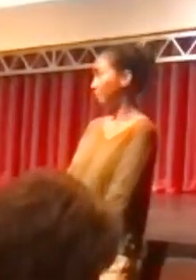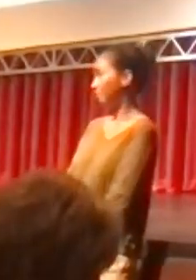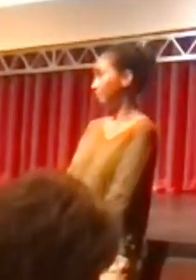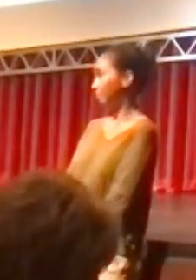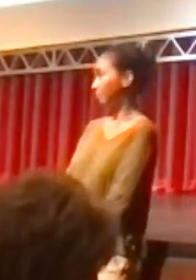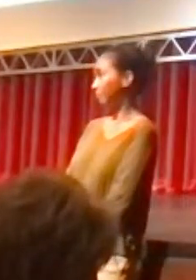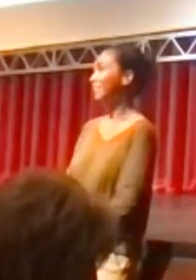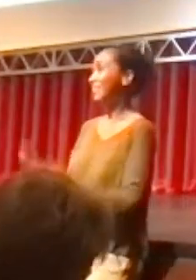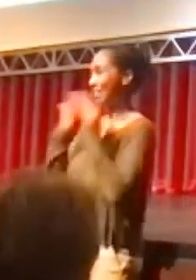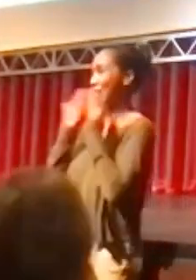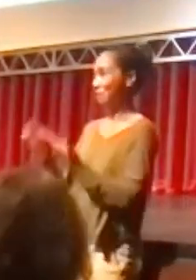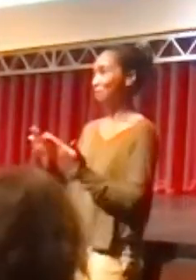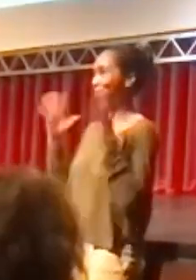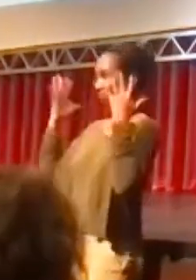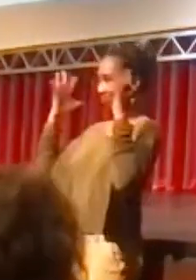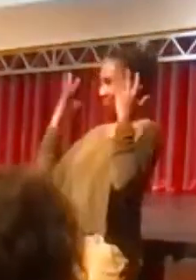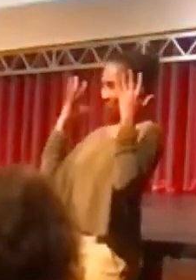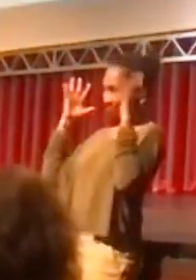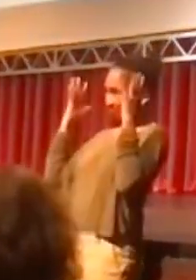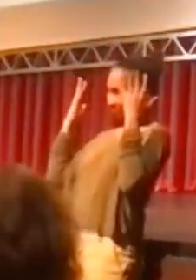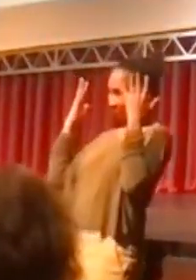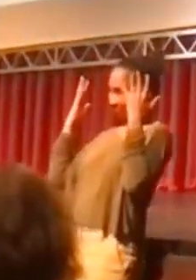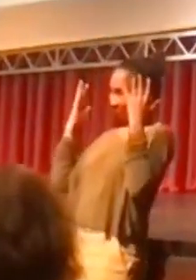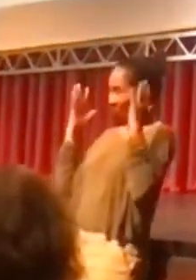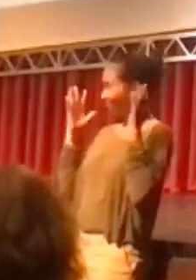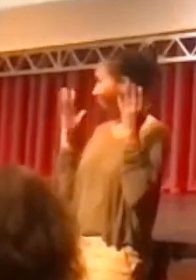my top. Thank you.